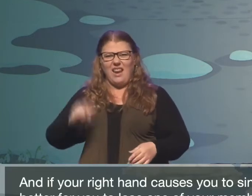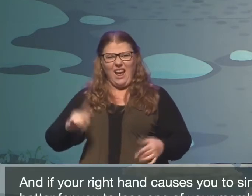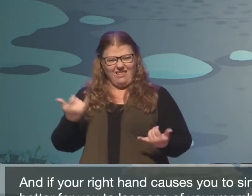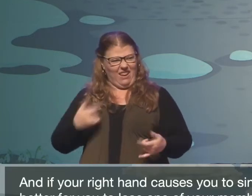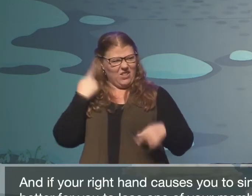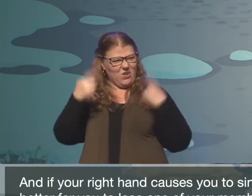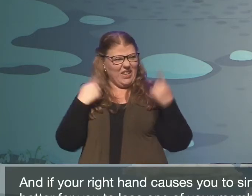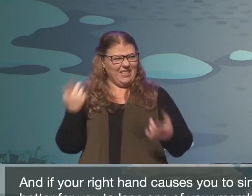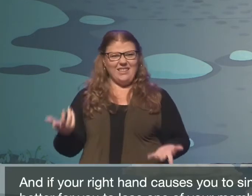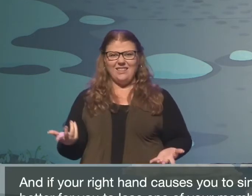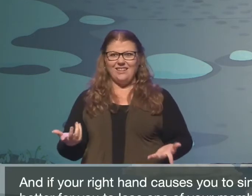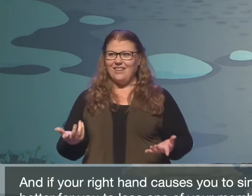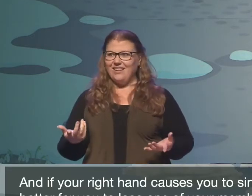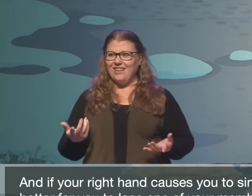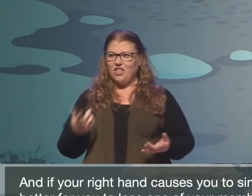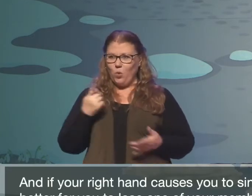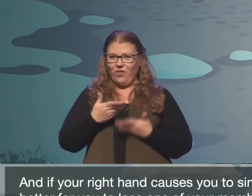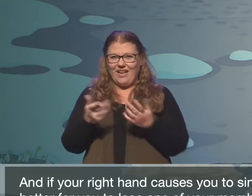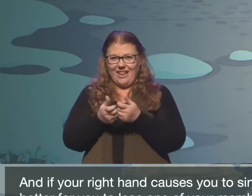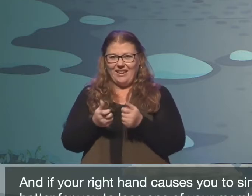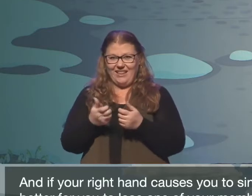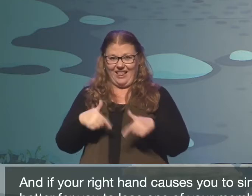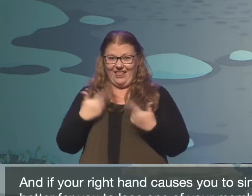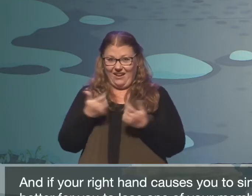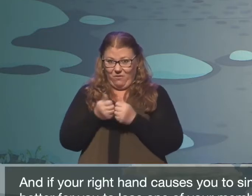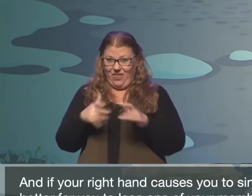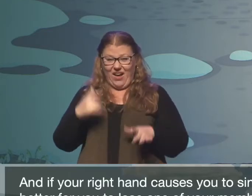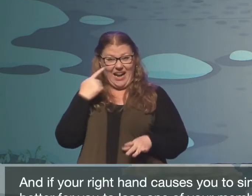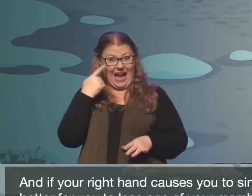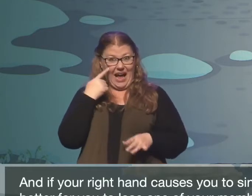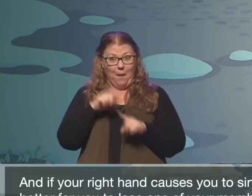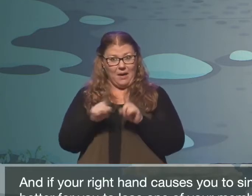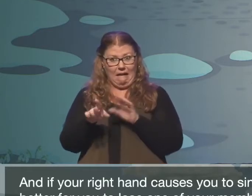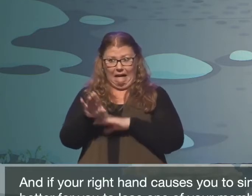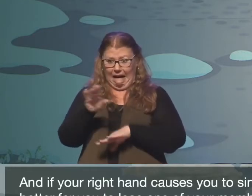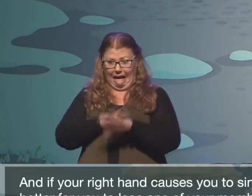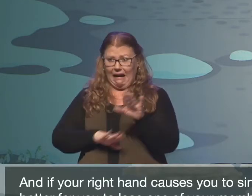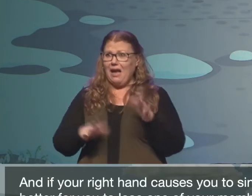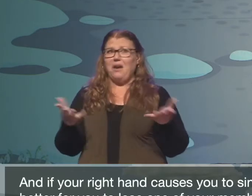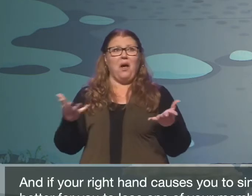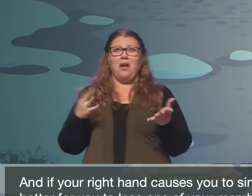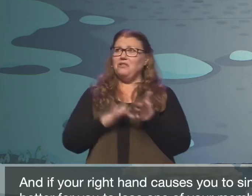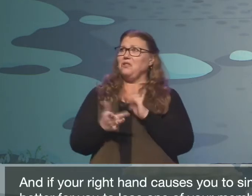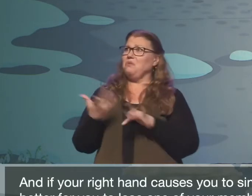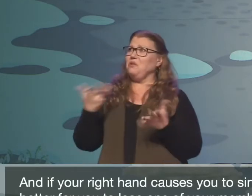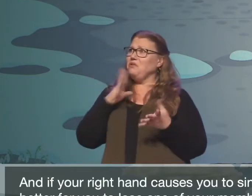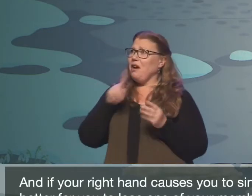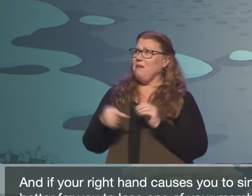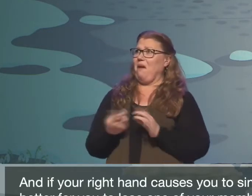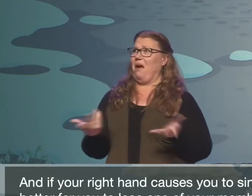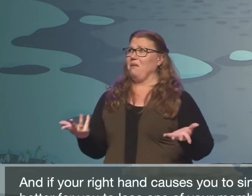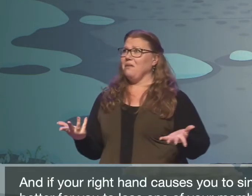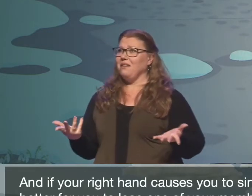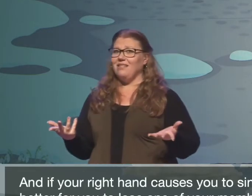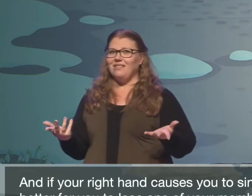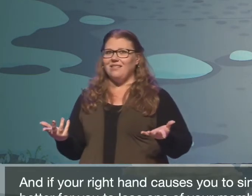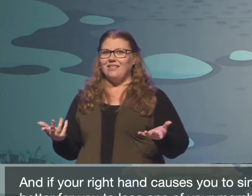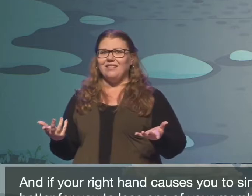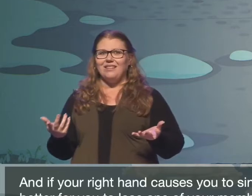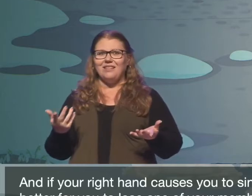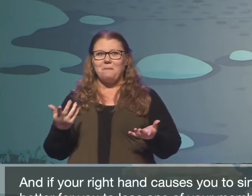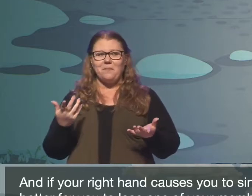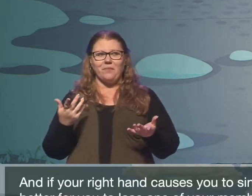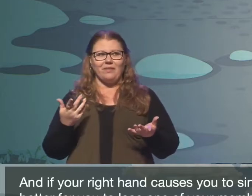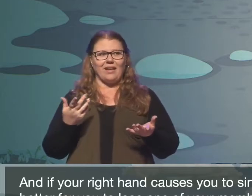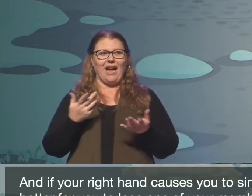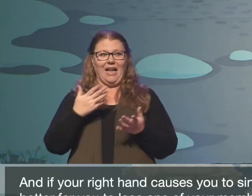crazy. It's one thing to live without an eye, but a hand? Jesus, what are you talking about? He says,